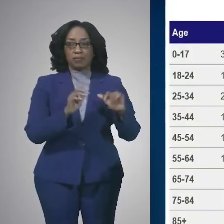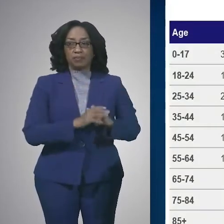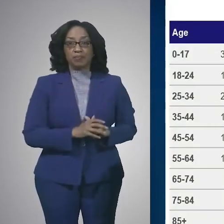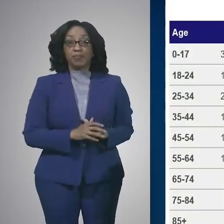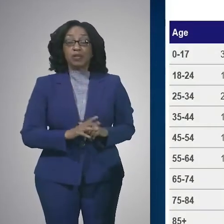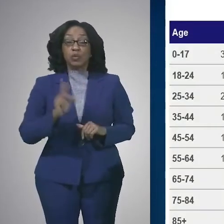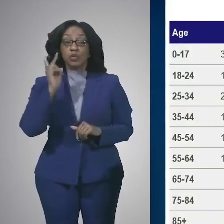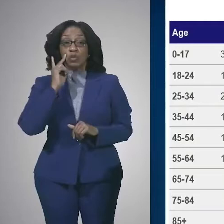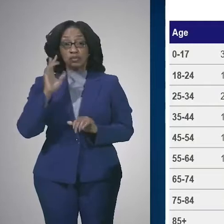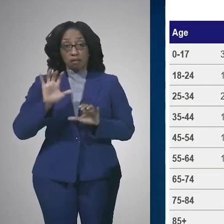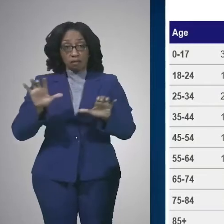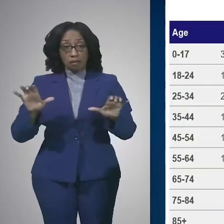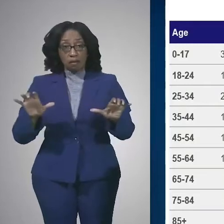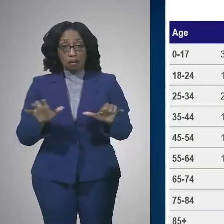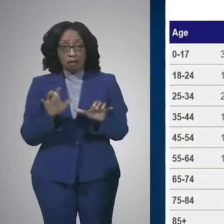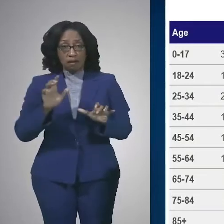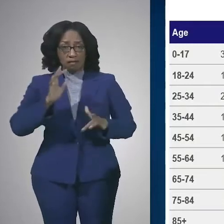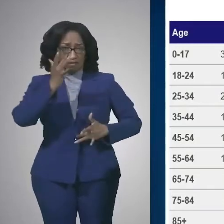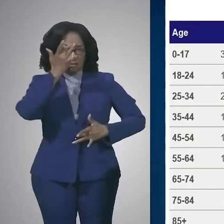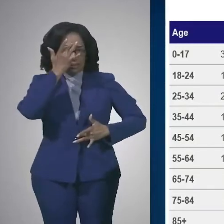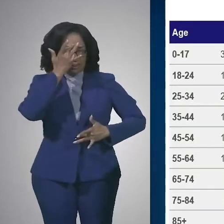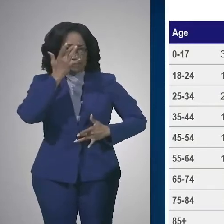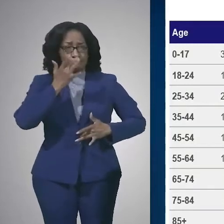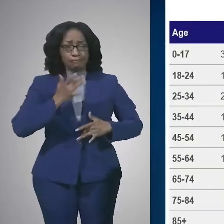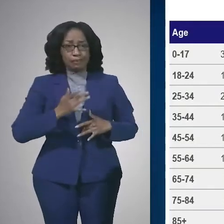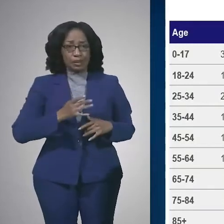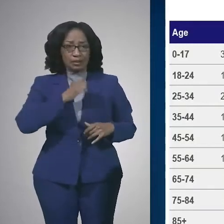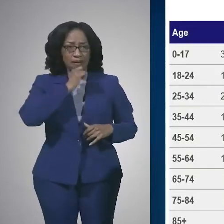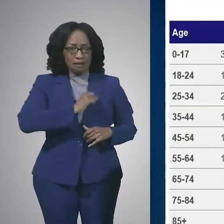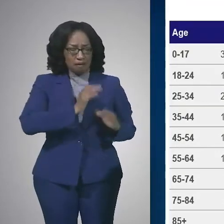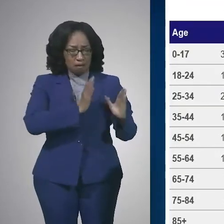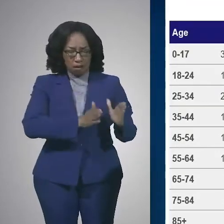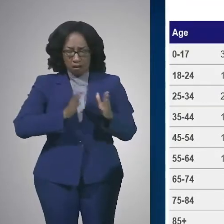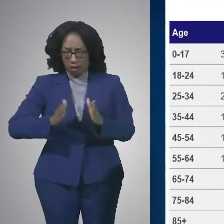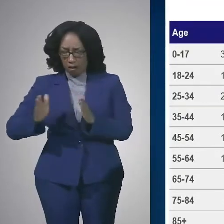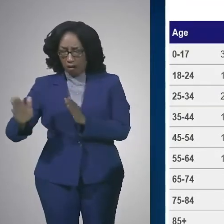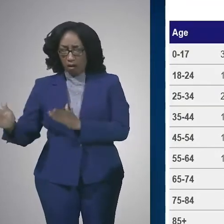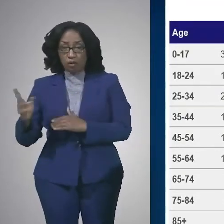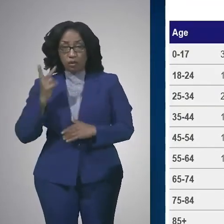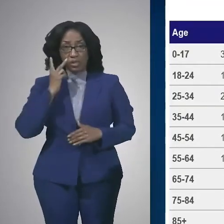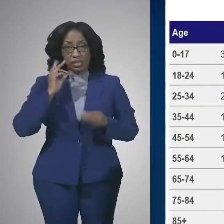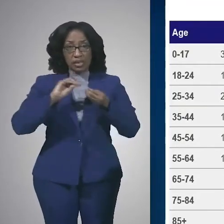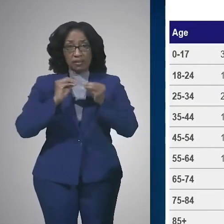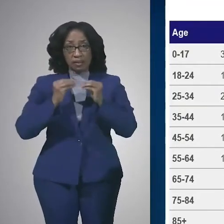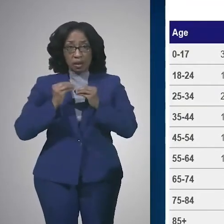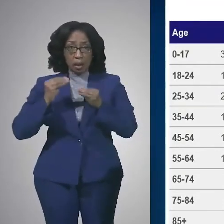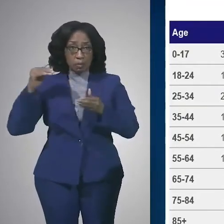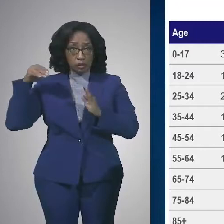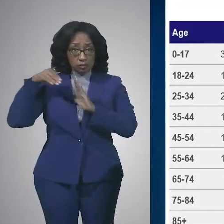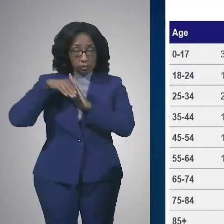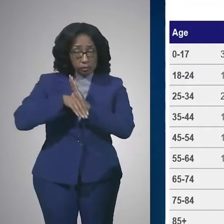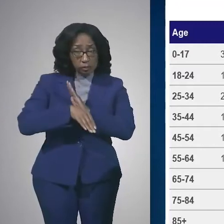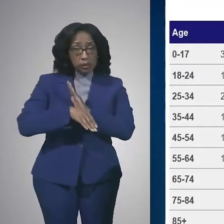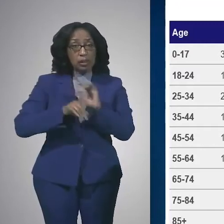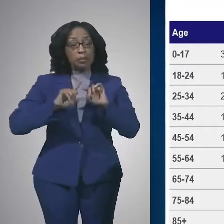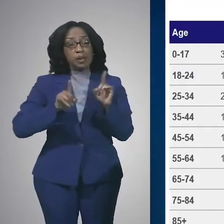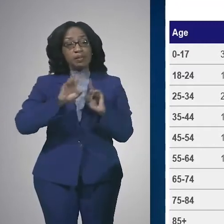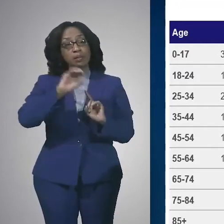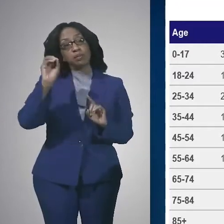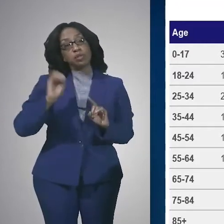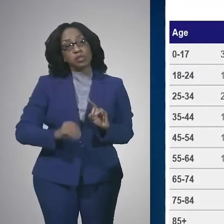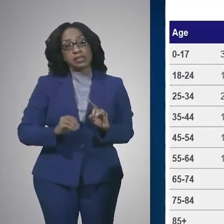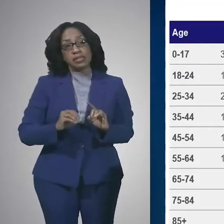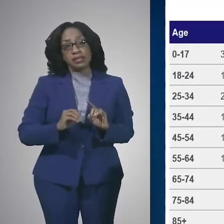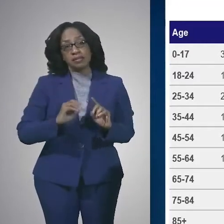look at active cases by age, you see that while cases continue to trend down across every age range, the percentage of the